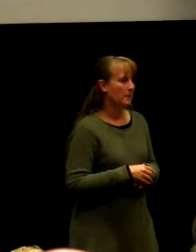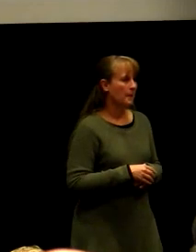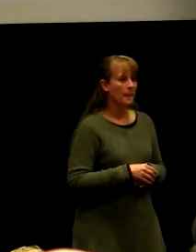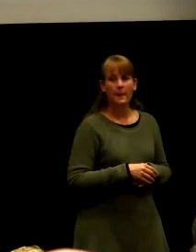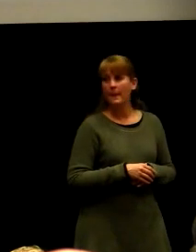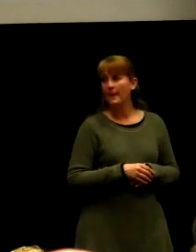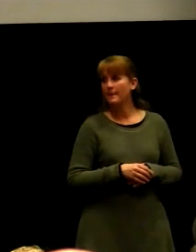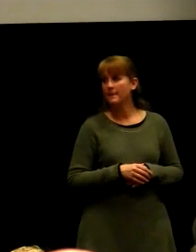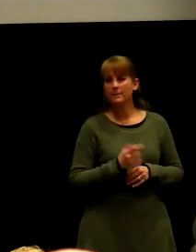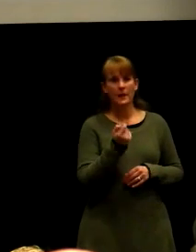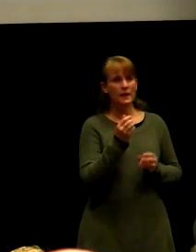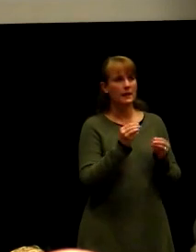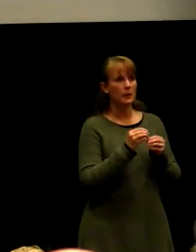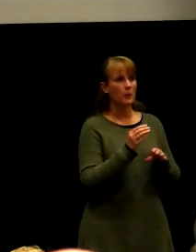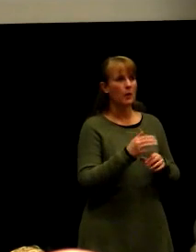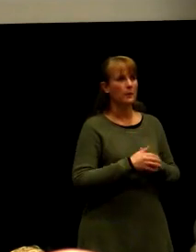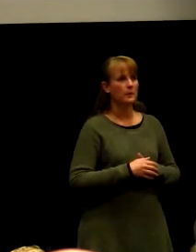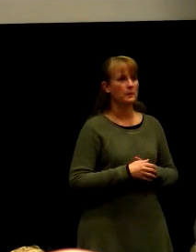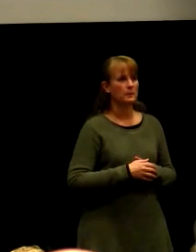I'll play a little more here.